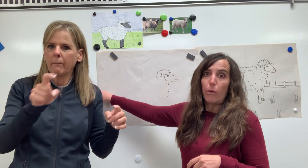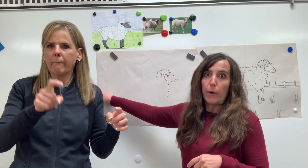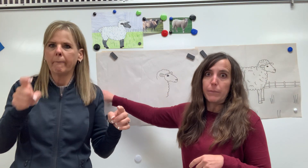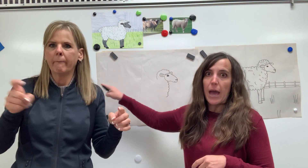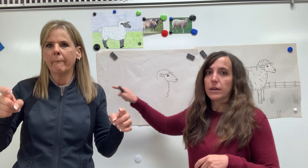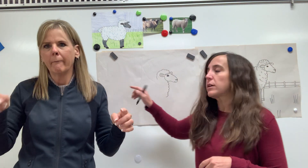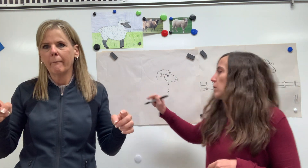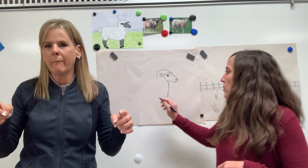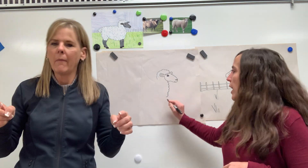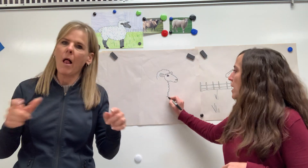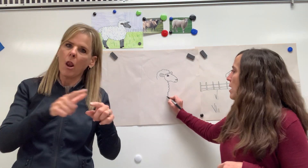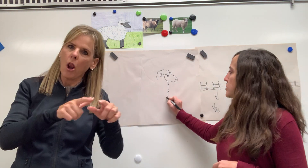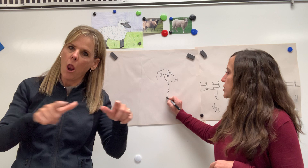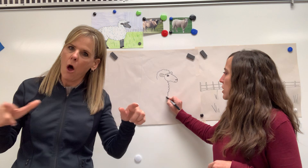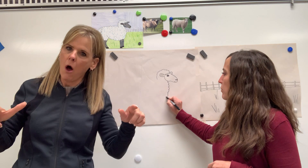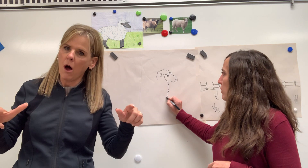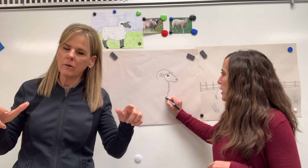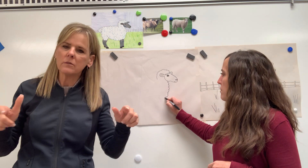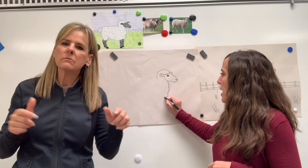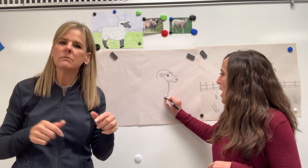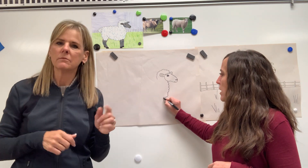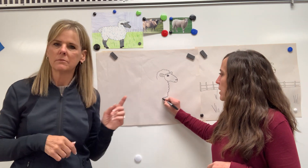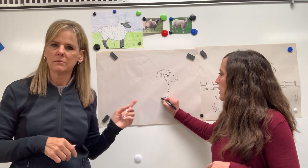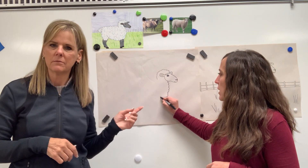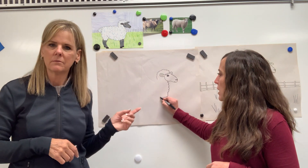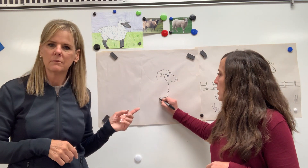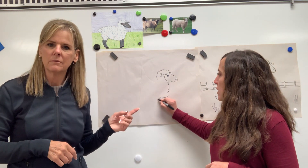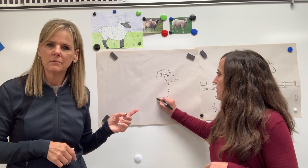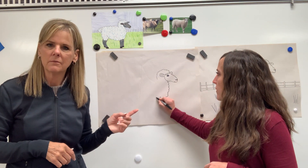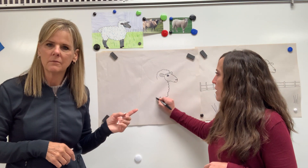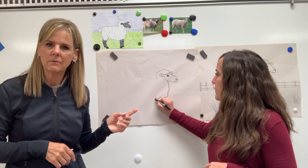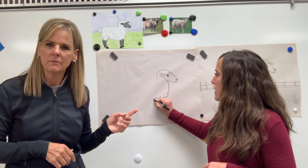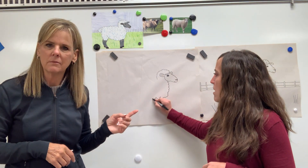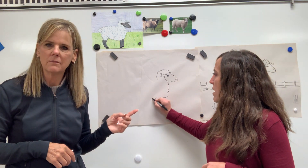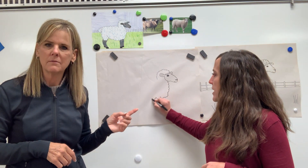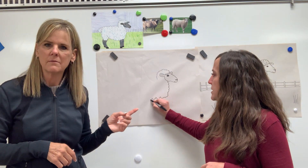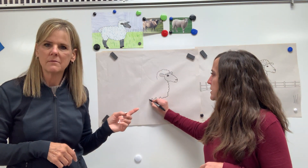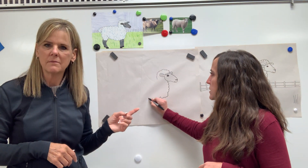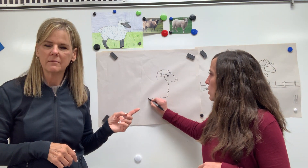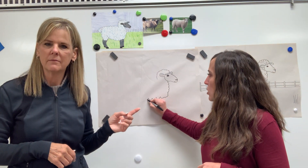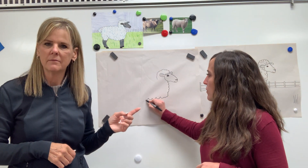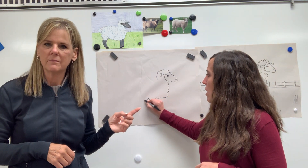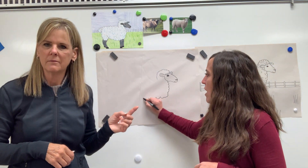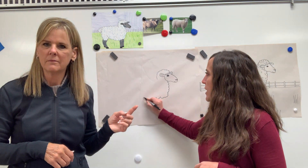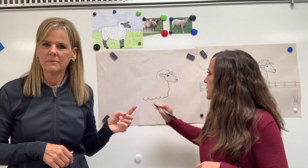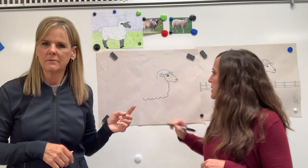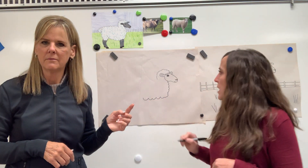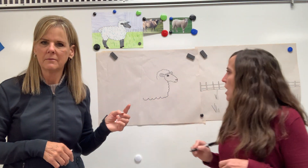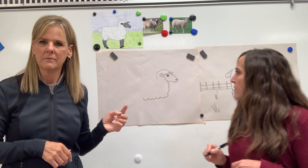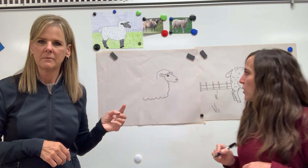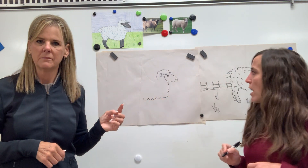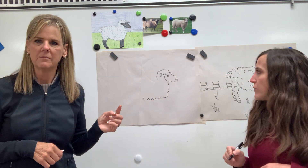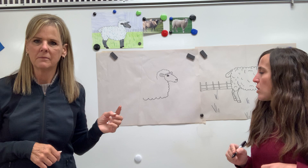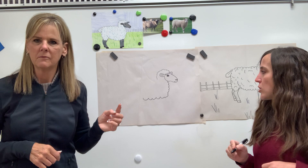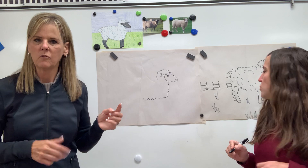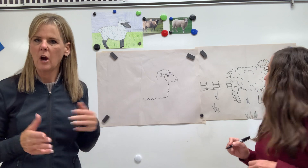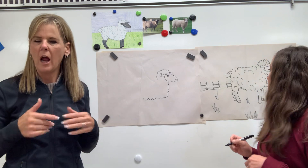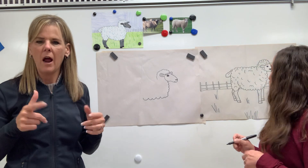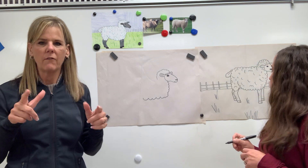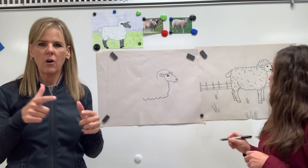way back, okay? I'm just gonna bring him back. Fluffy lines, curved lines, for however long you want the body to